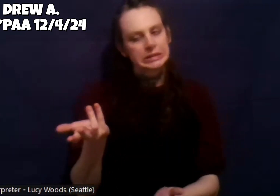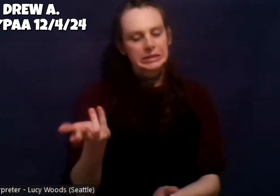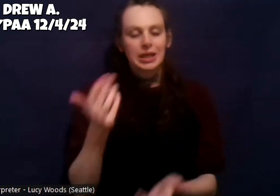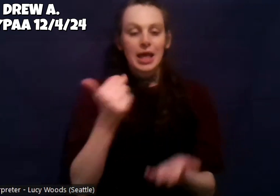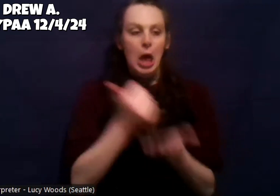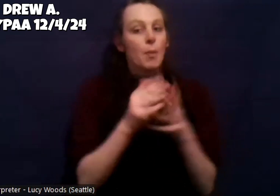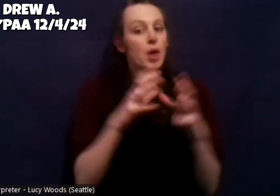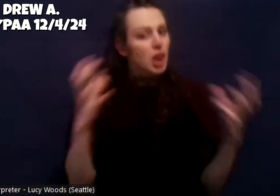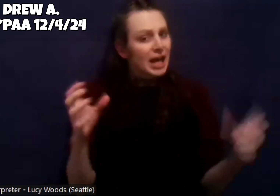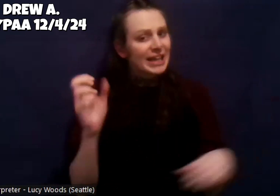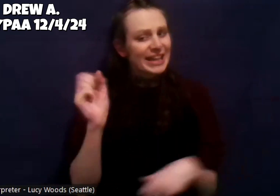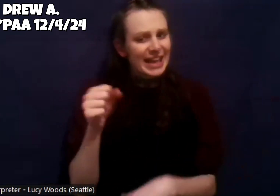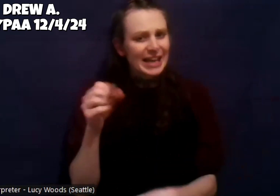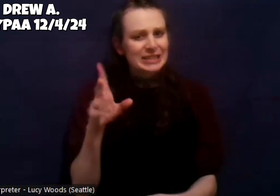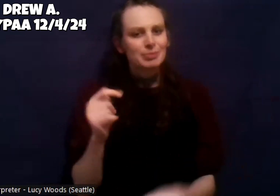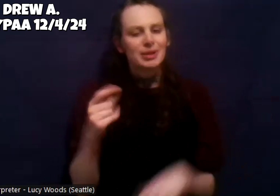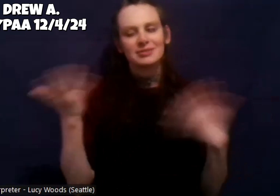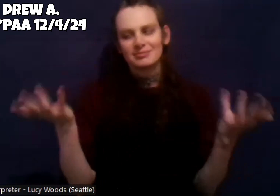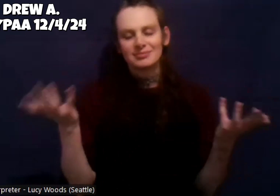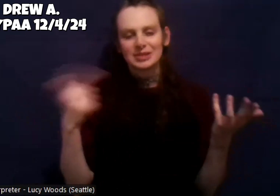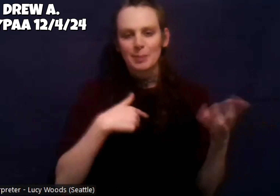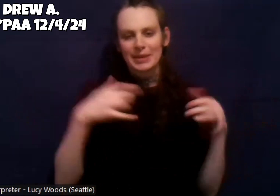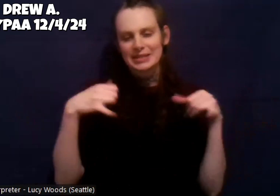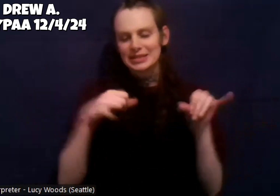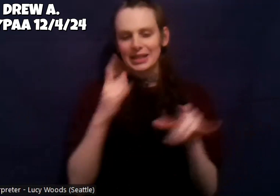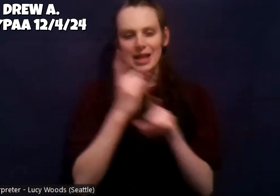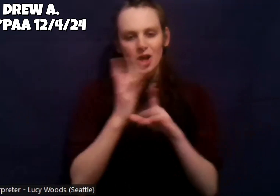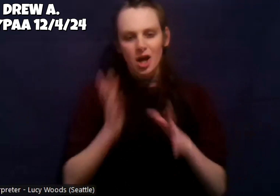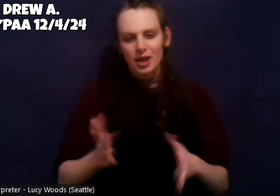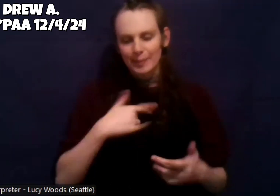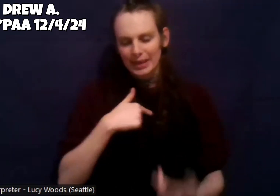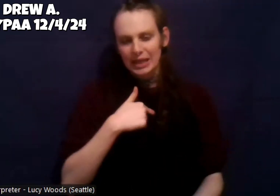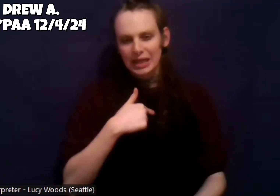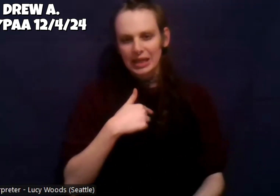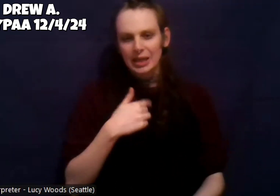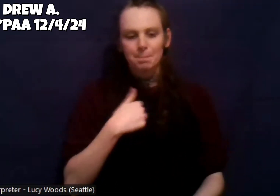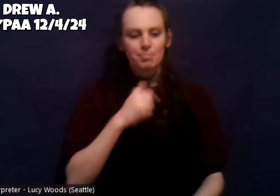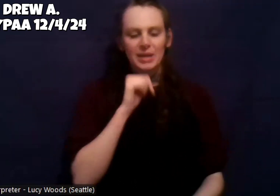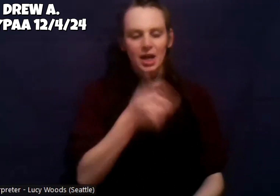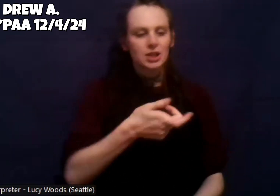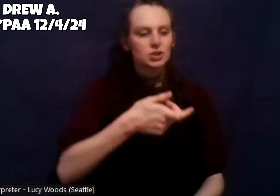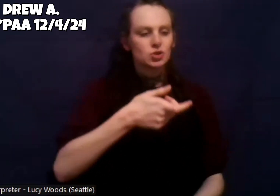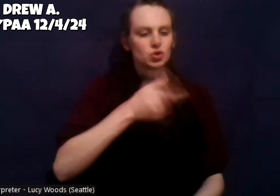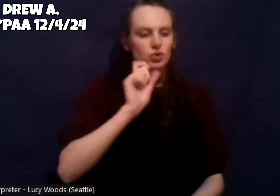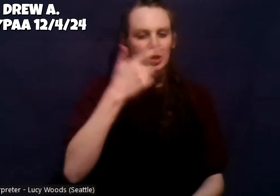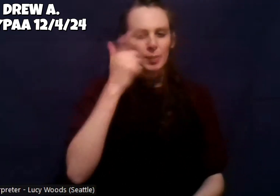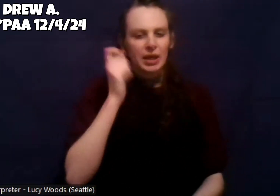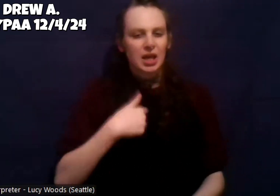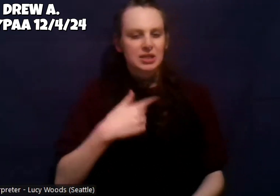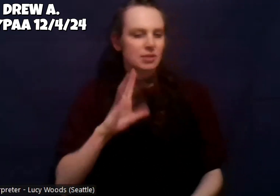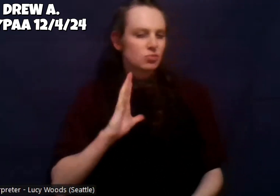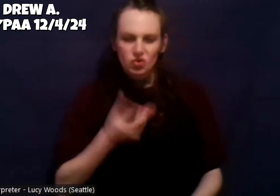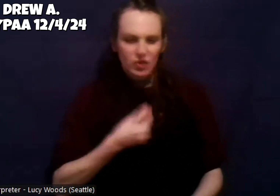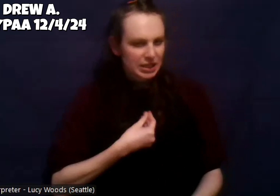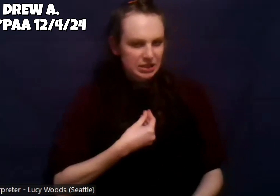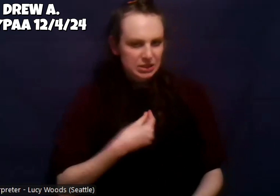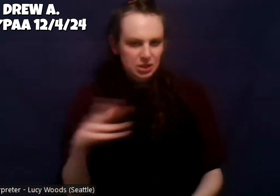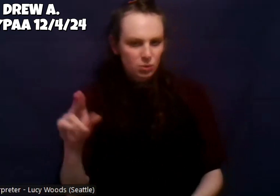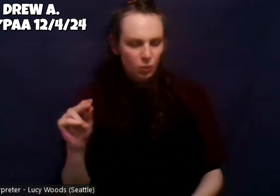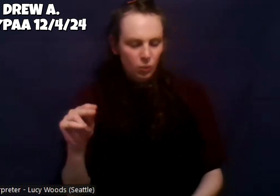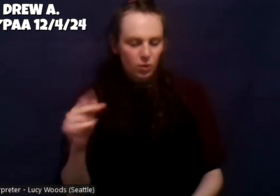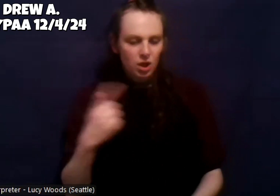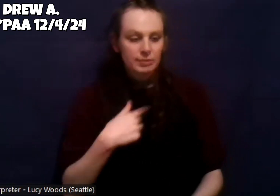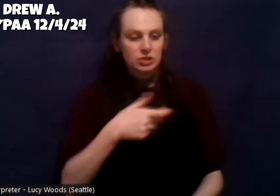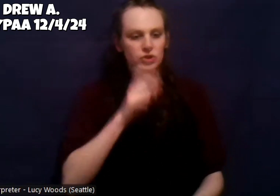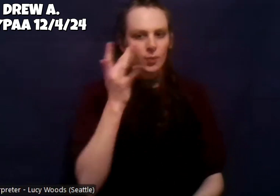alcoholic. I don't drink because I'm trans. I drink because I have the mental obsession